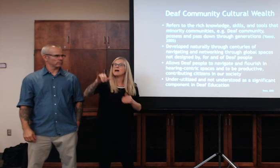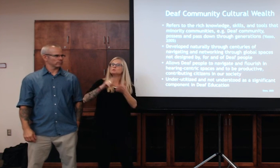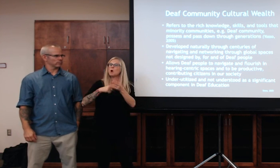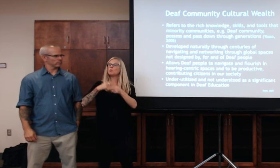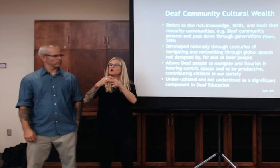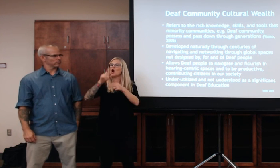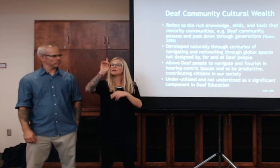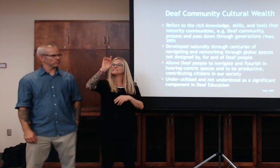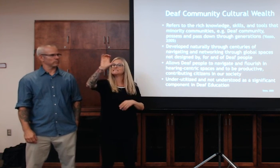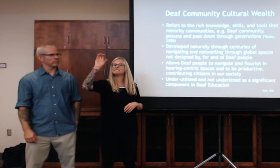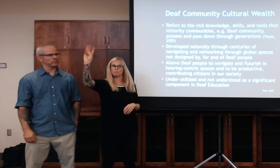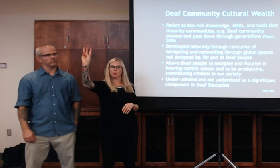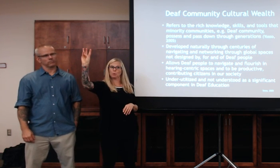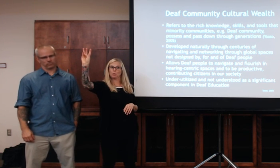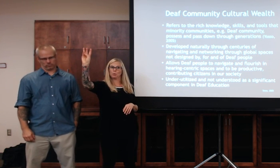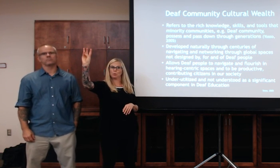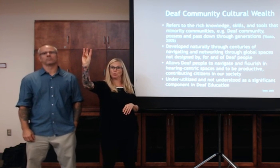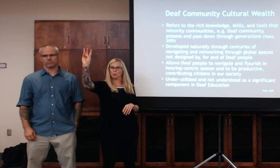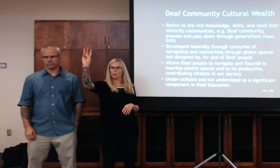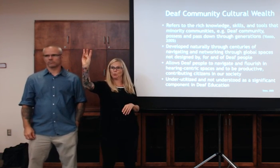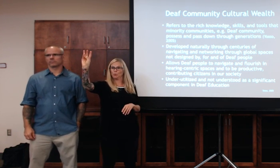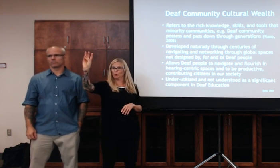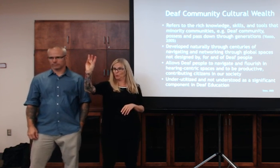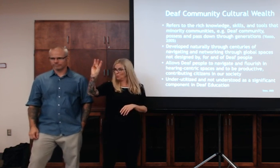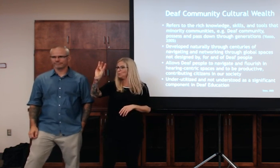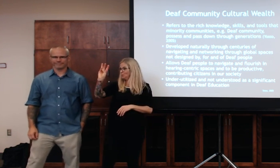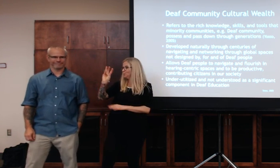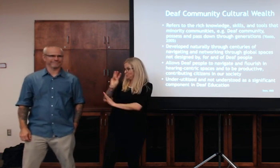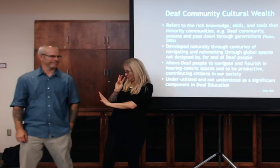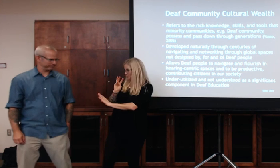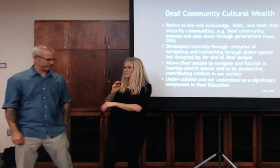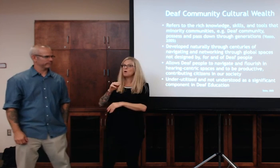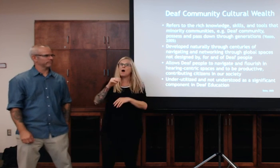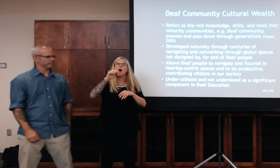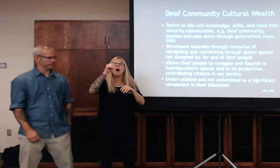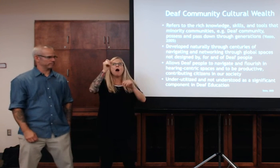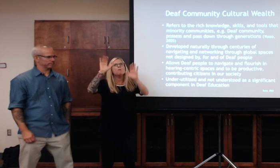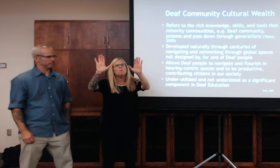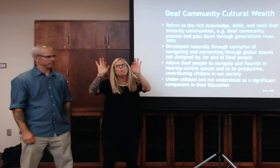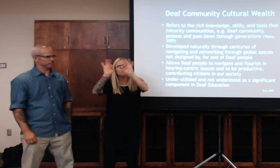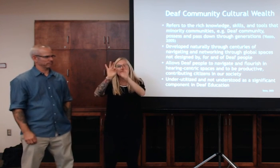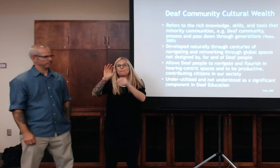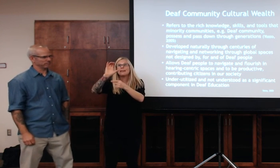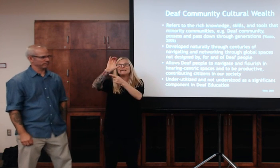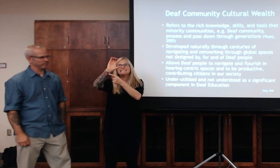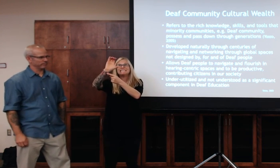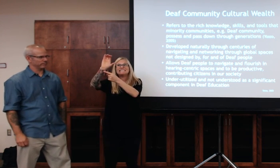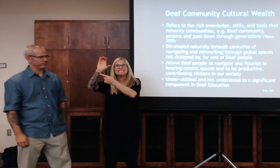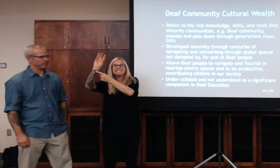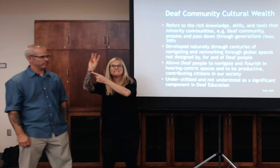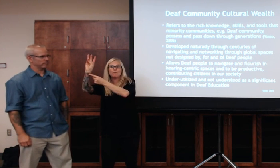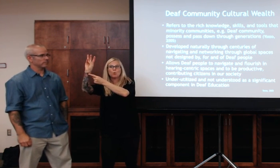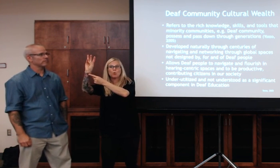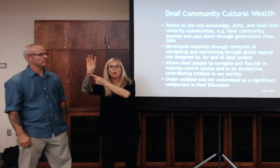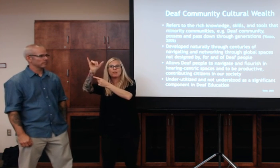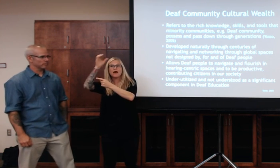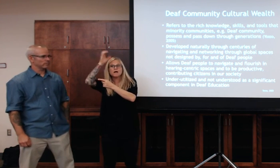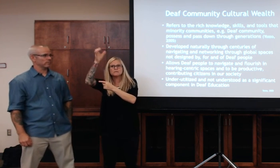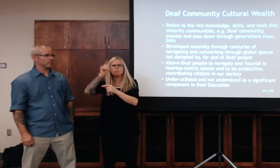So that's what we call DCCW, Deaf Community Cultural Wealth. The CCW, that concept